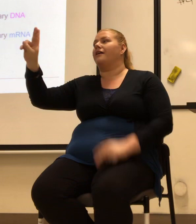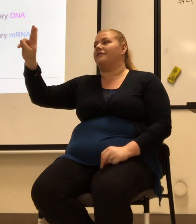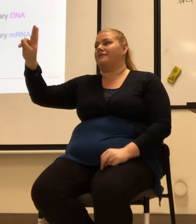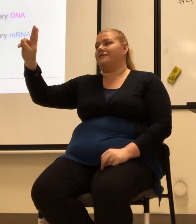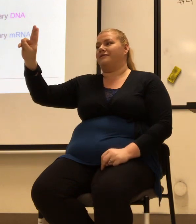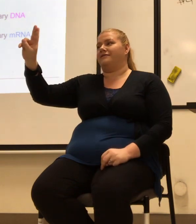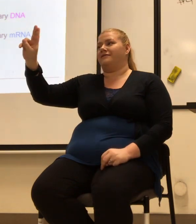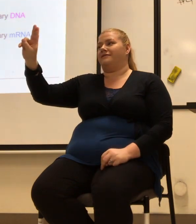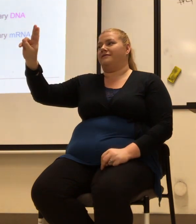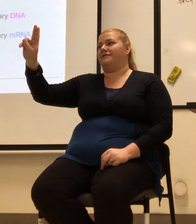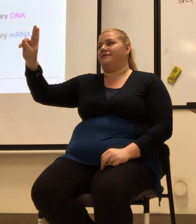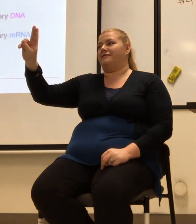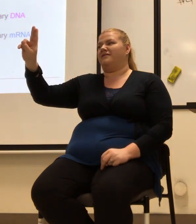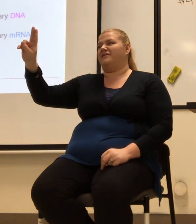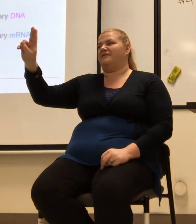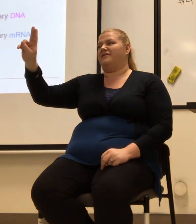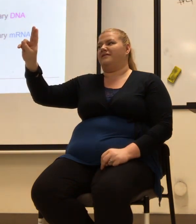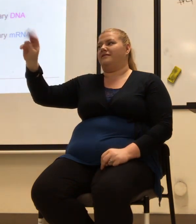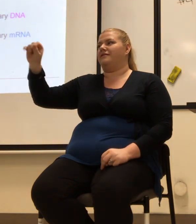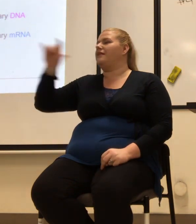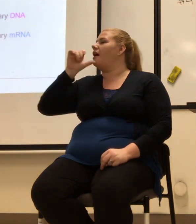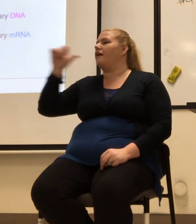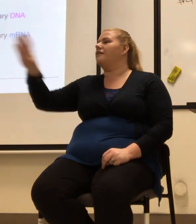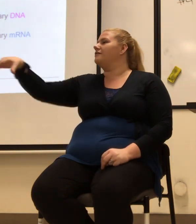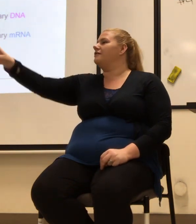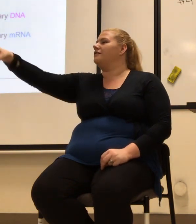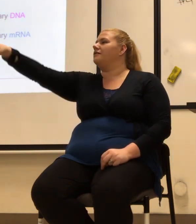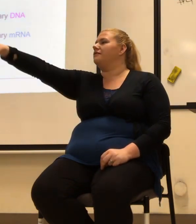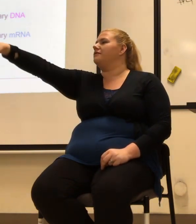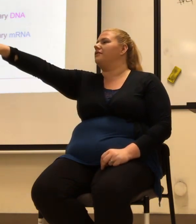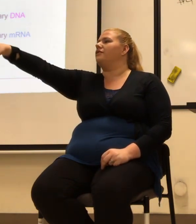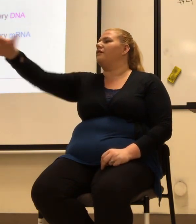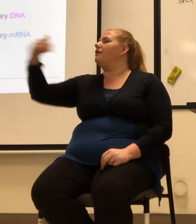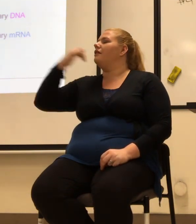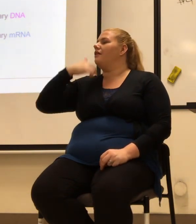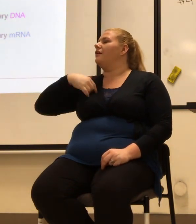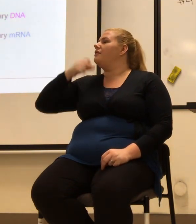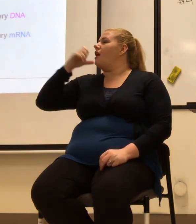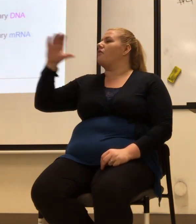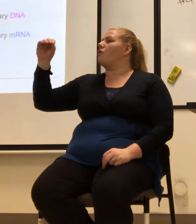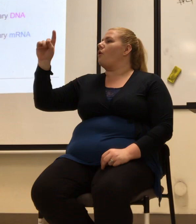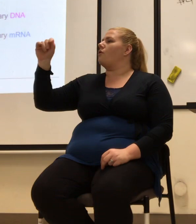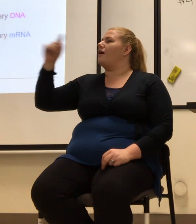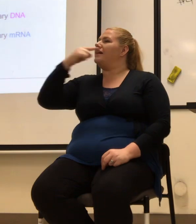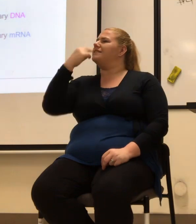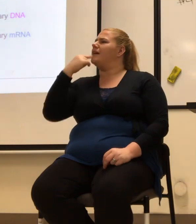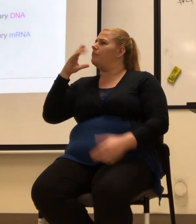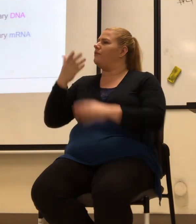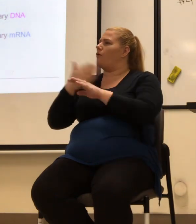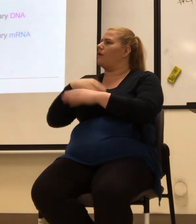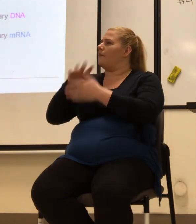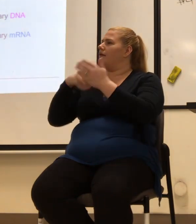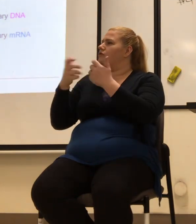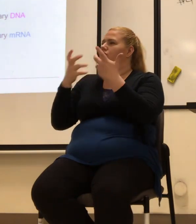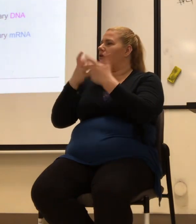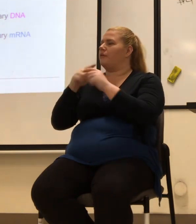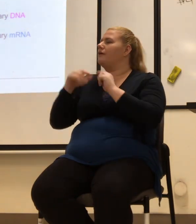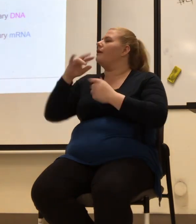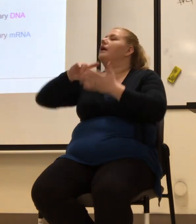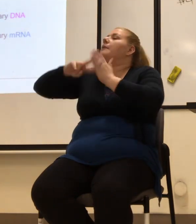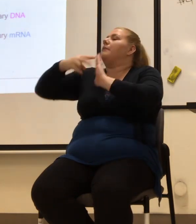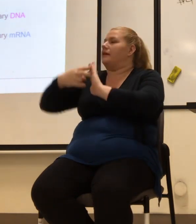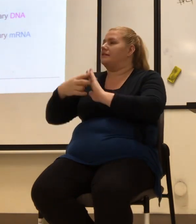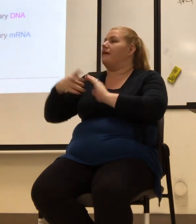G. What is this? C, C, C. What is this? G.